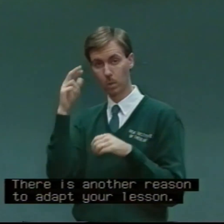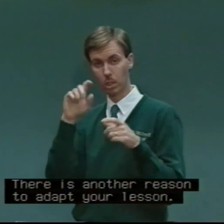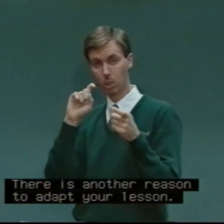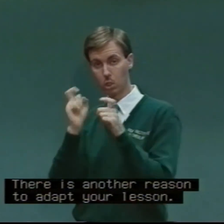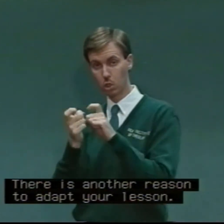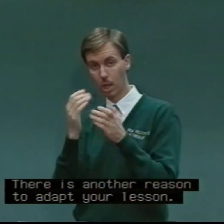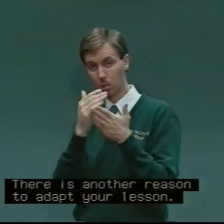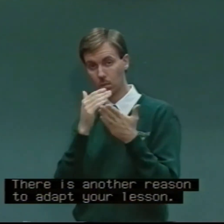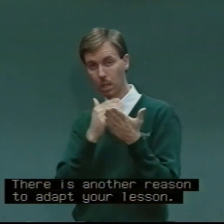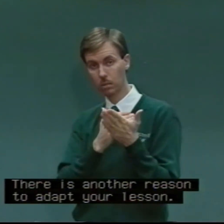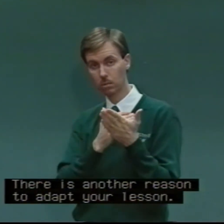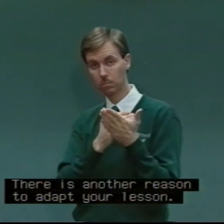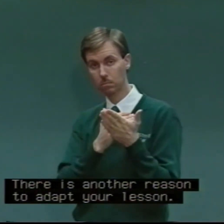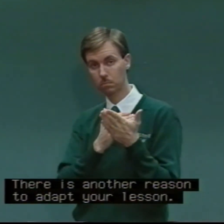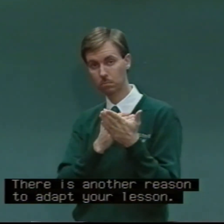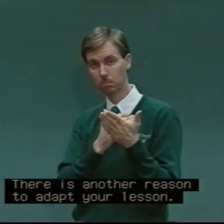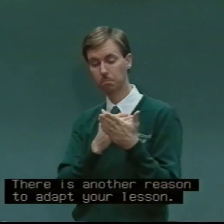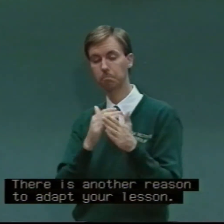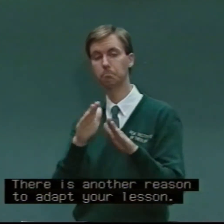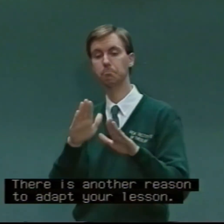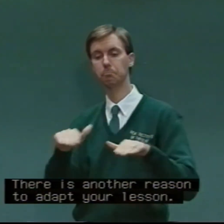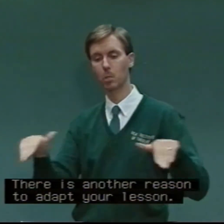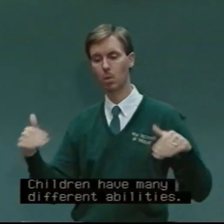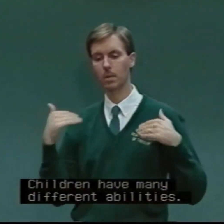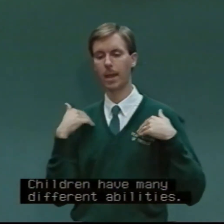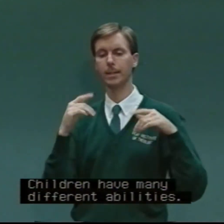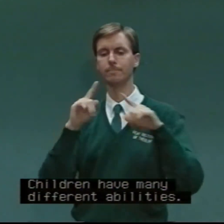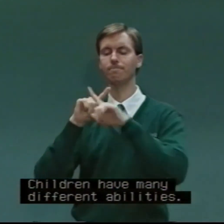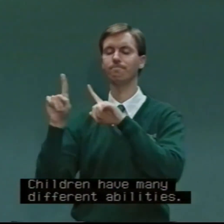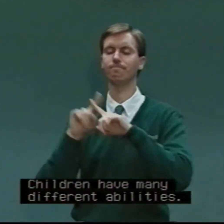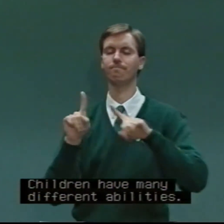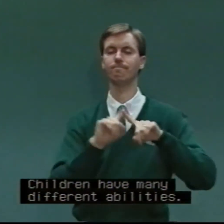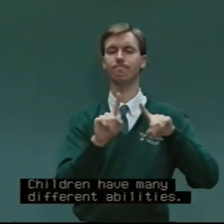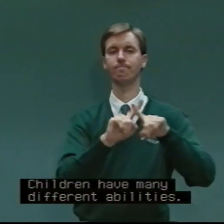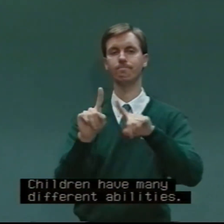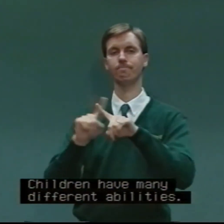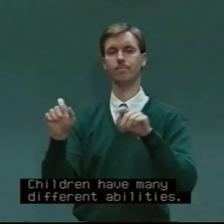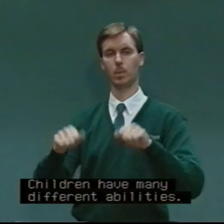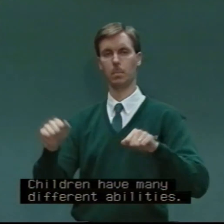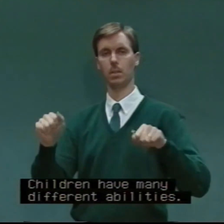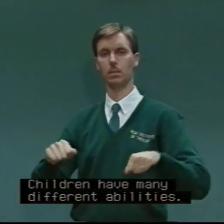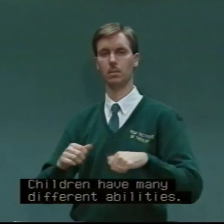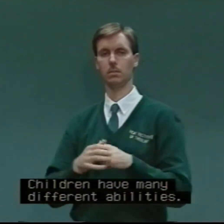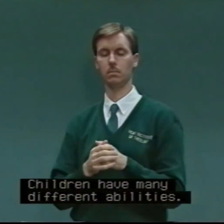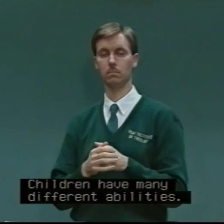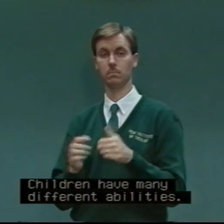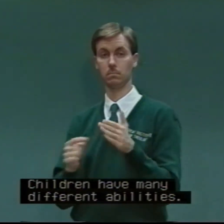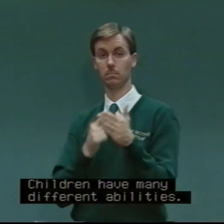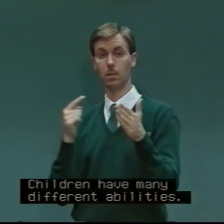There is another reason to adapt your lesson. Children have many different abilities.